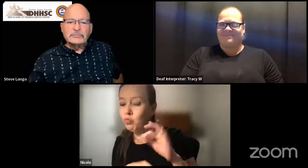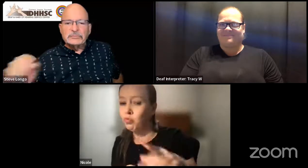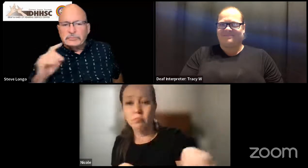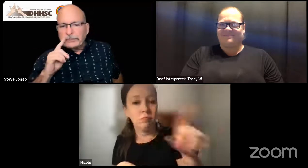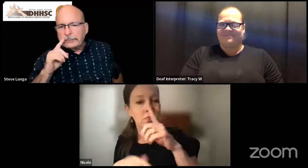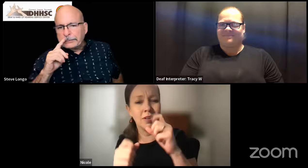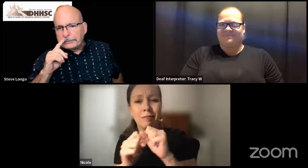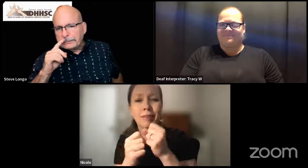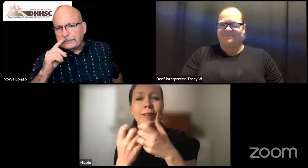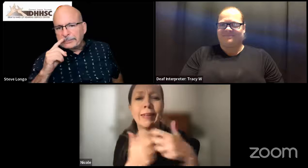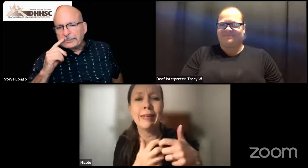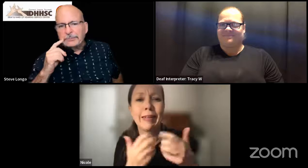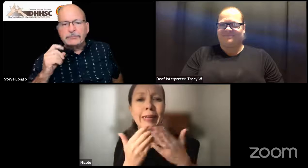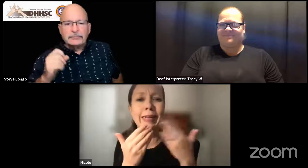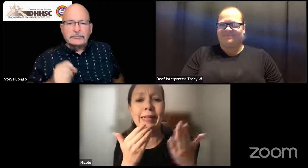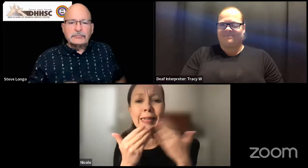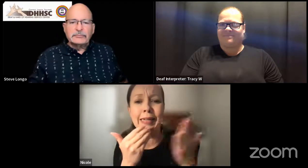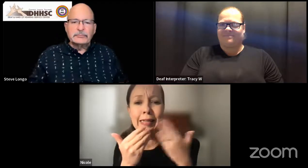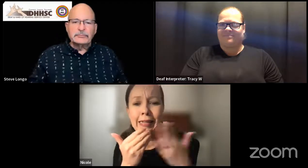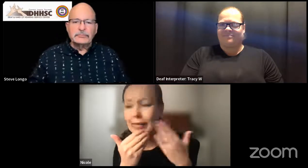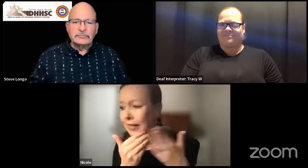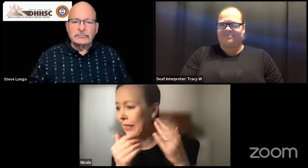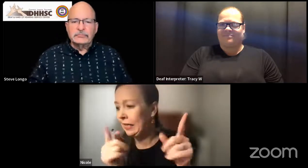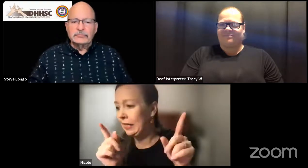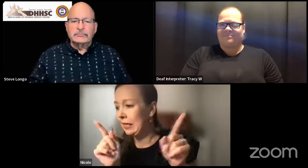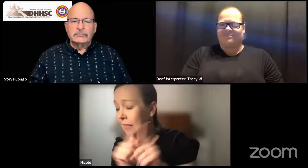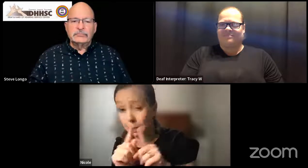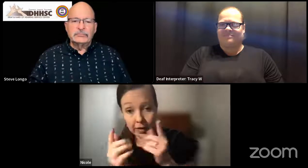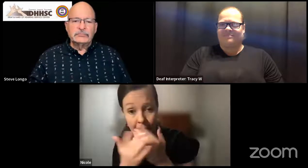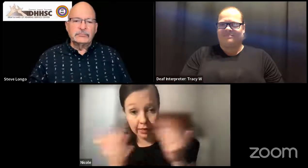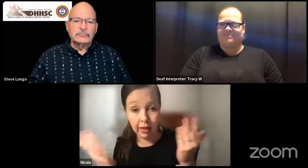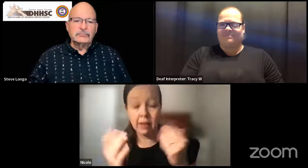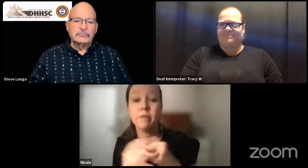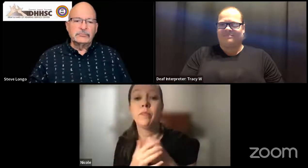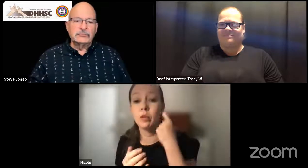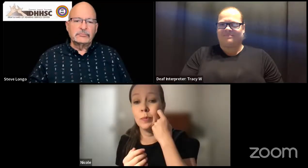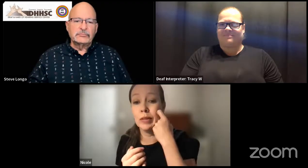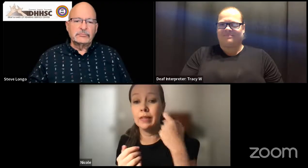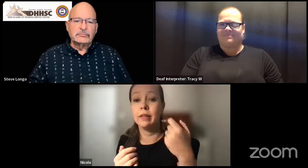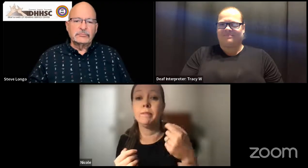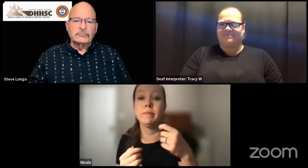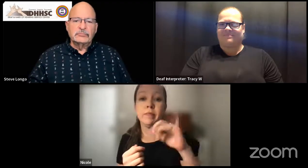board dues, and you're making it so easy.